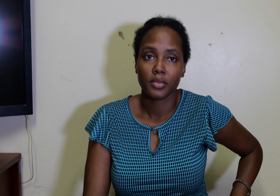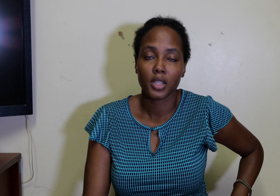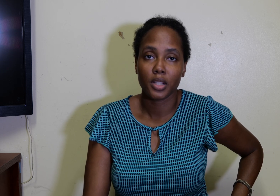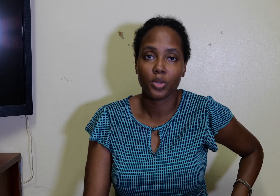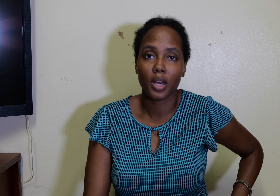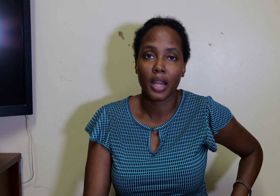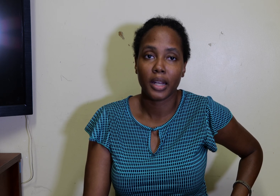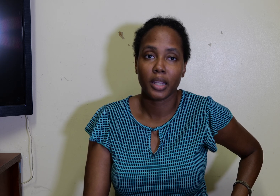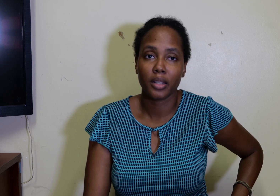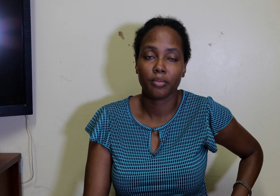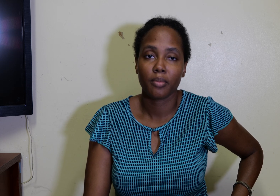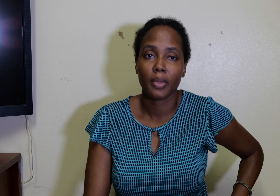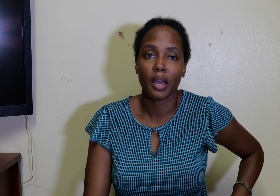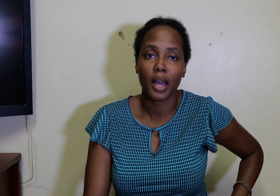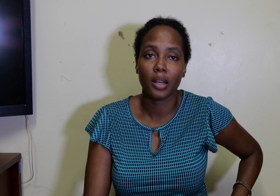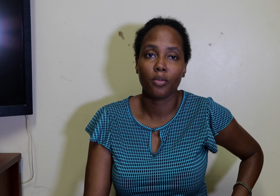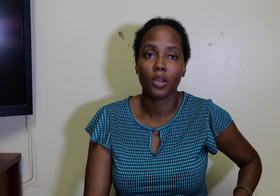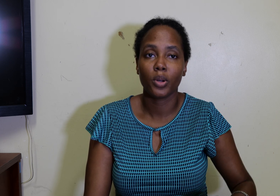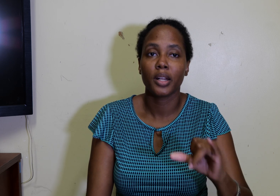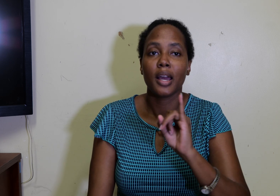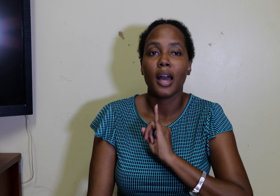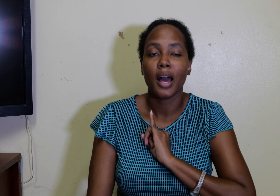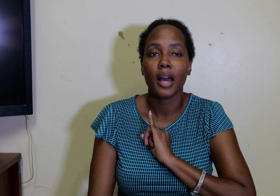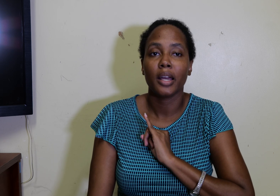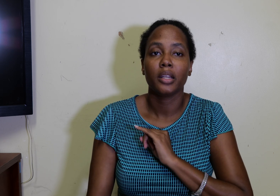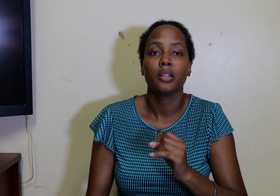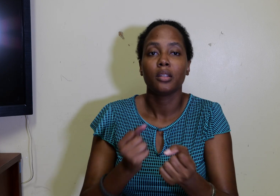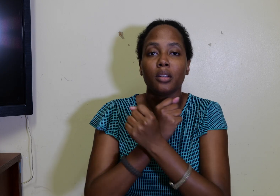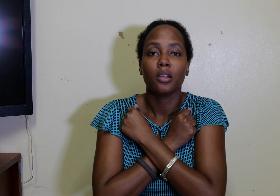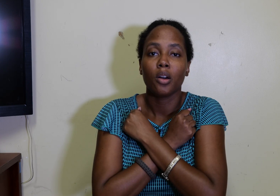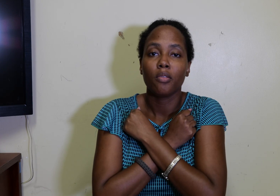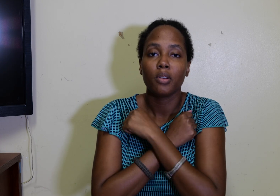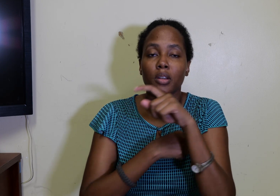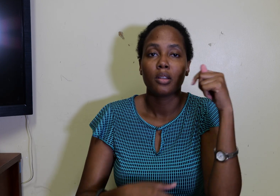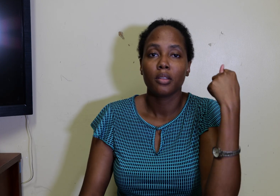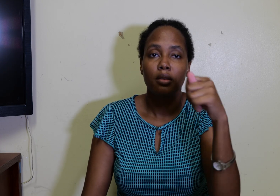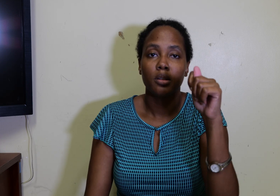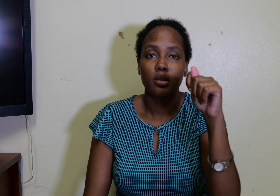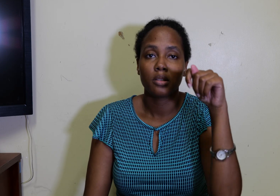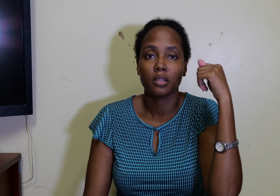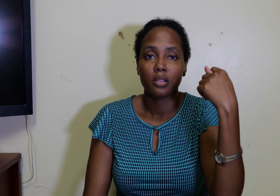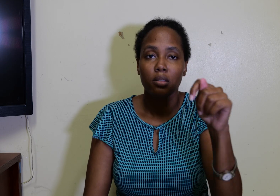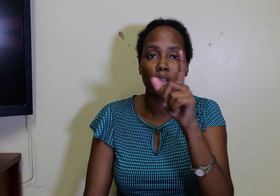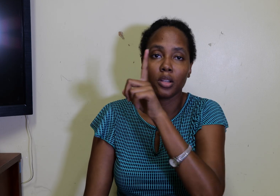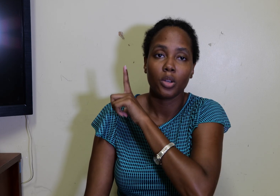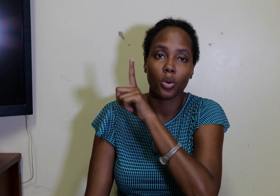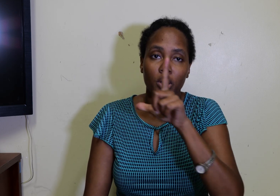So let's do that line again. I love the Lord. I love the